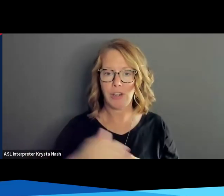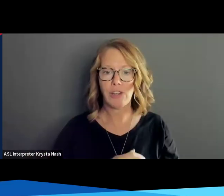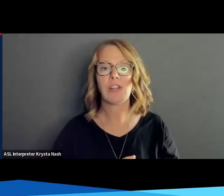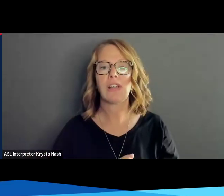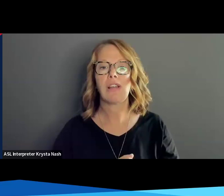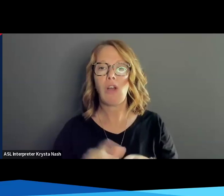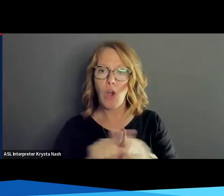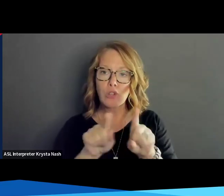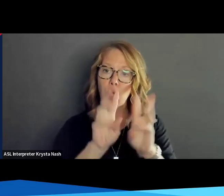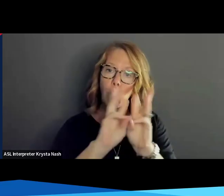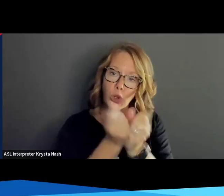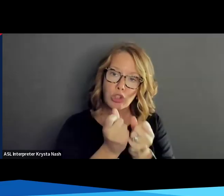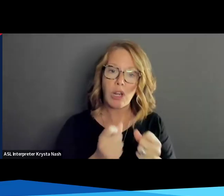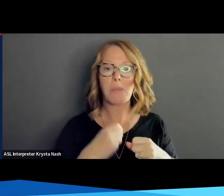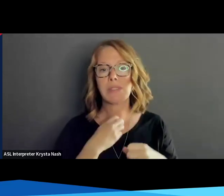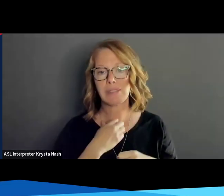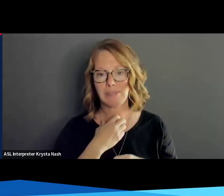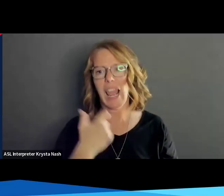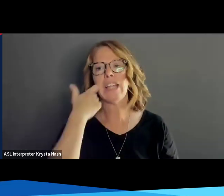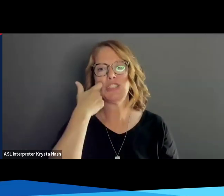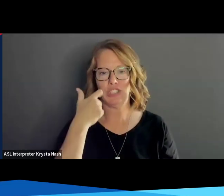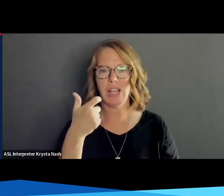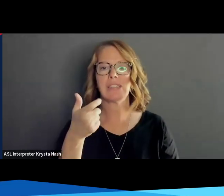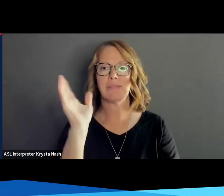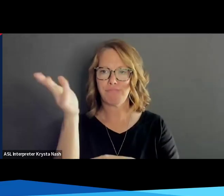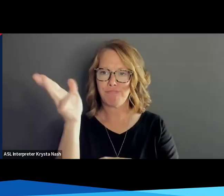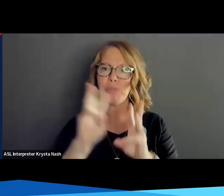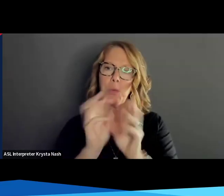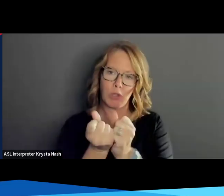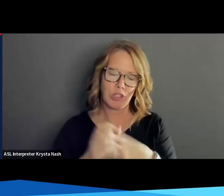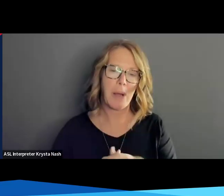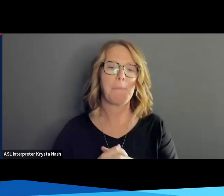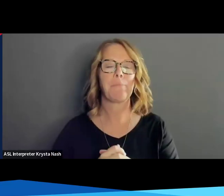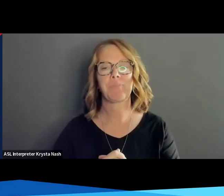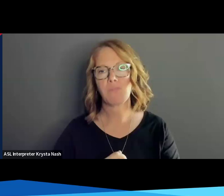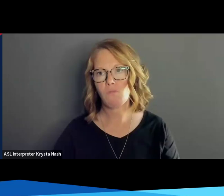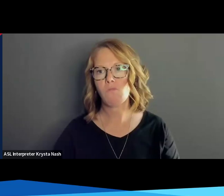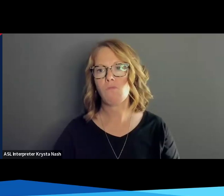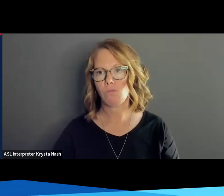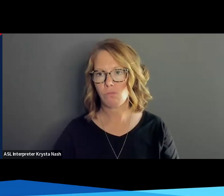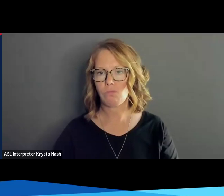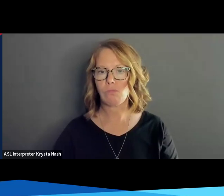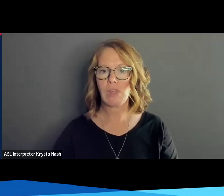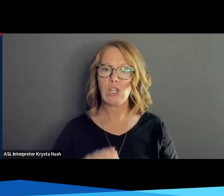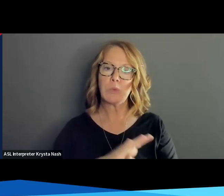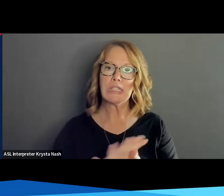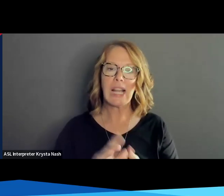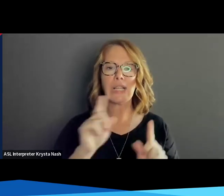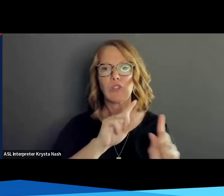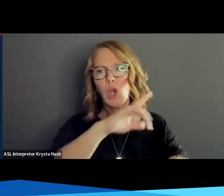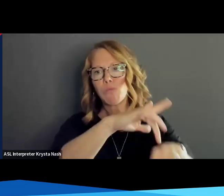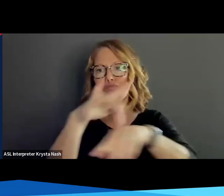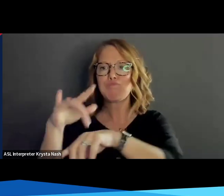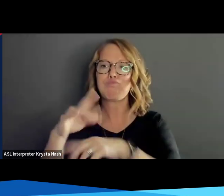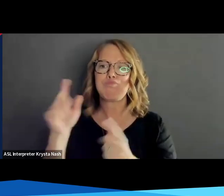there's workshops, and I get to speak at one of the workshops. So that's always a lot of fun. And it's just nice for me to go because I get to meet a lot